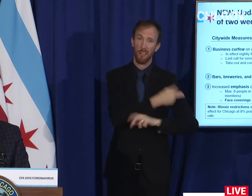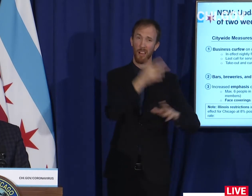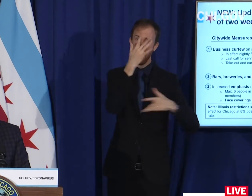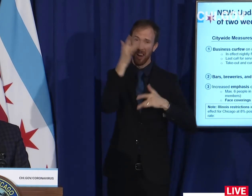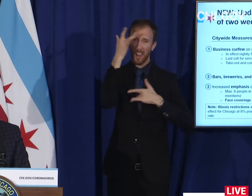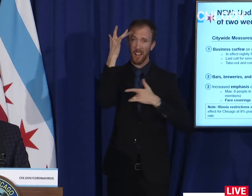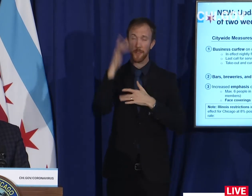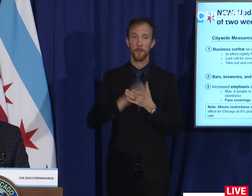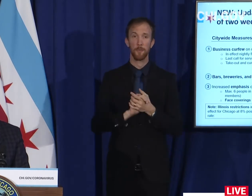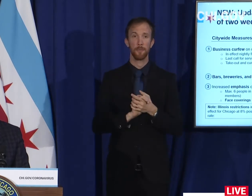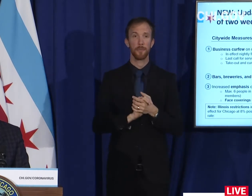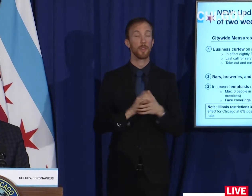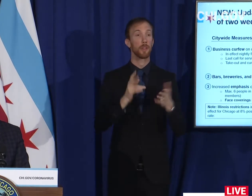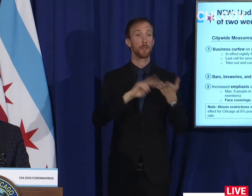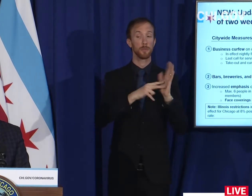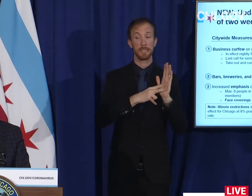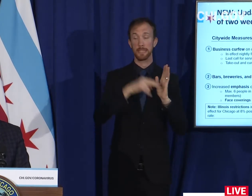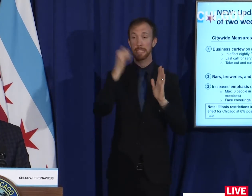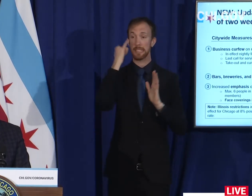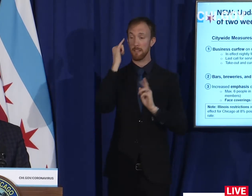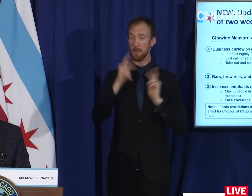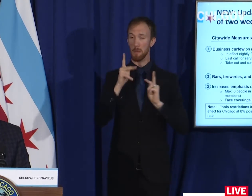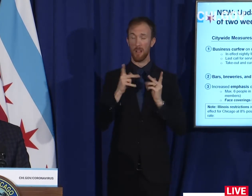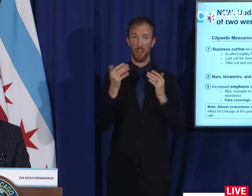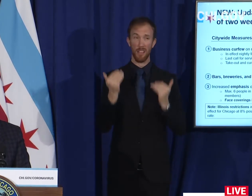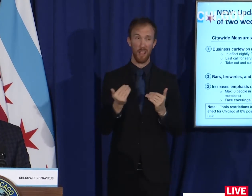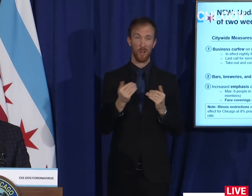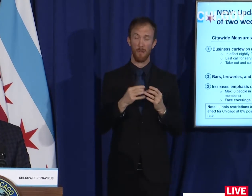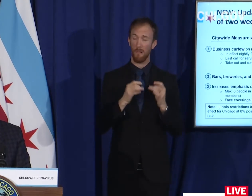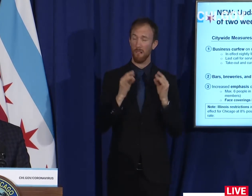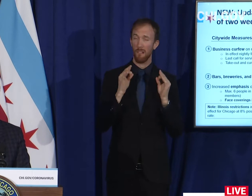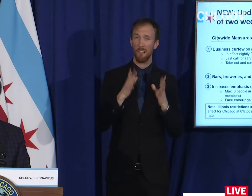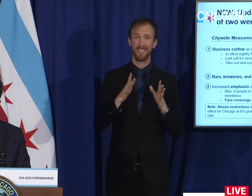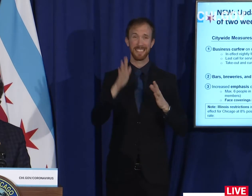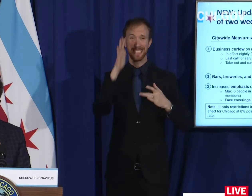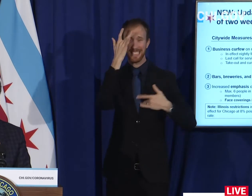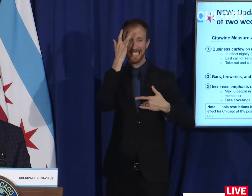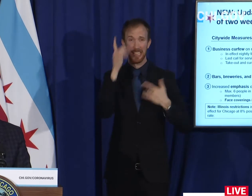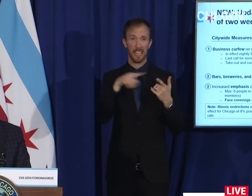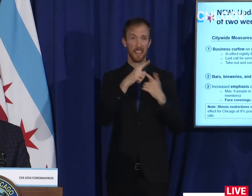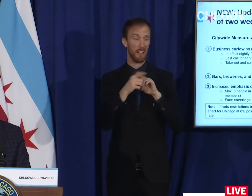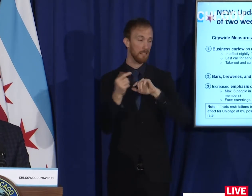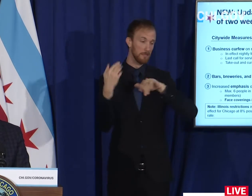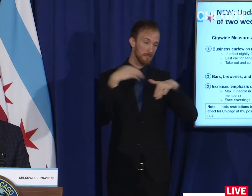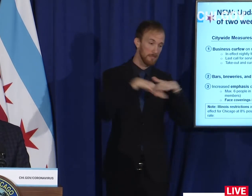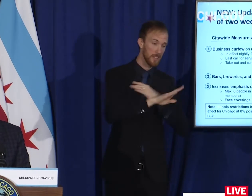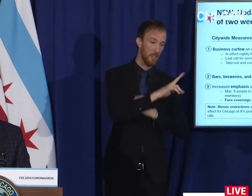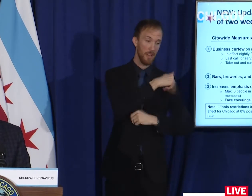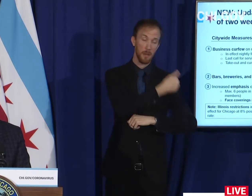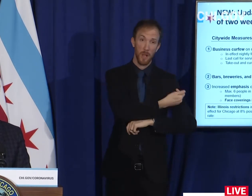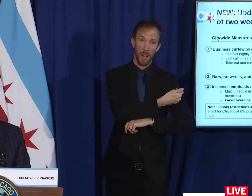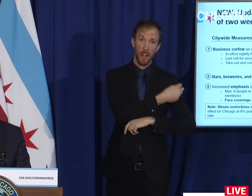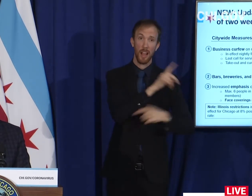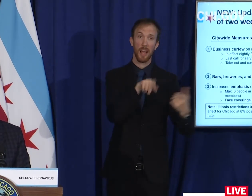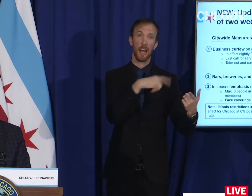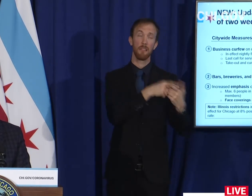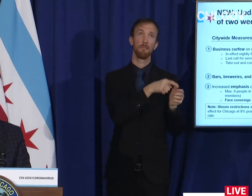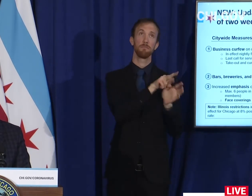are getting sick enough to go in the hospital, they're going to move from the hospital into the ICU, and from the ICU onto